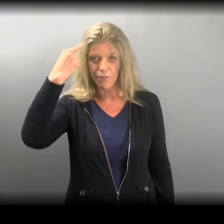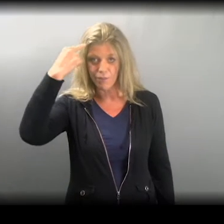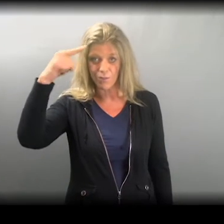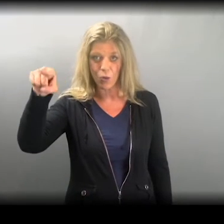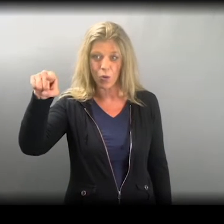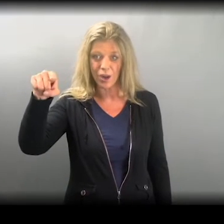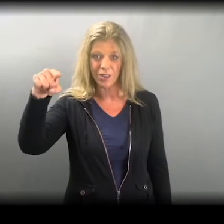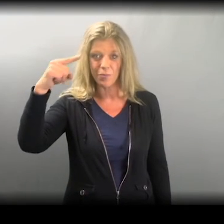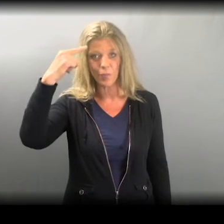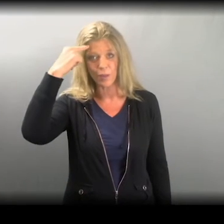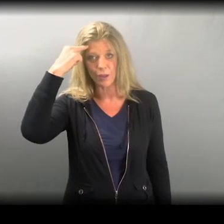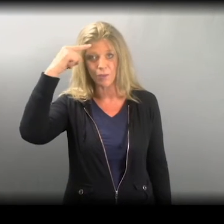for,